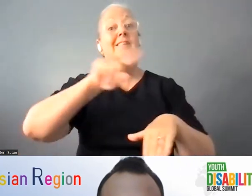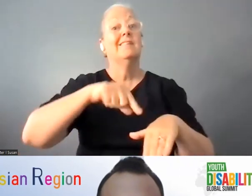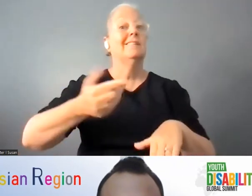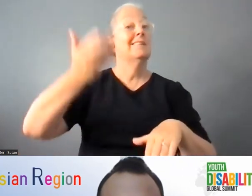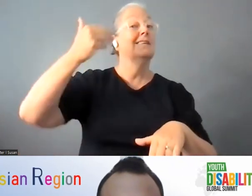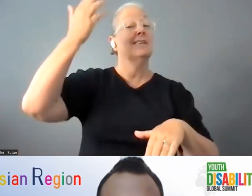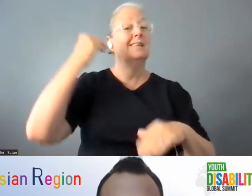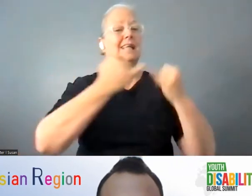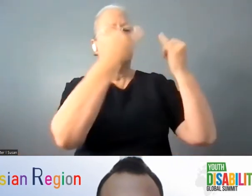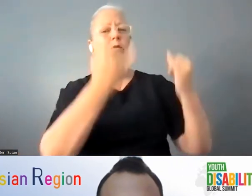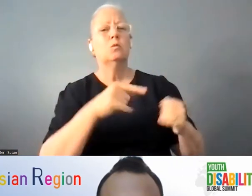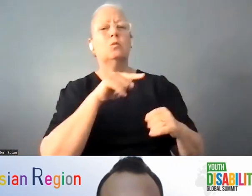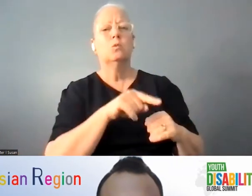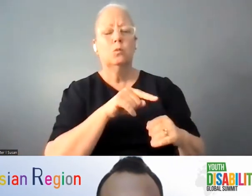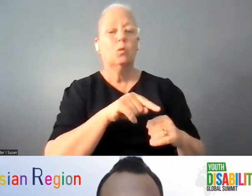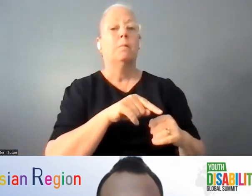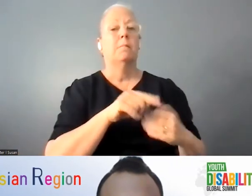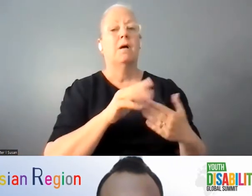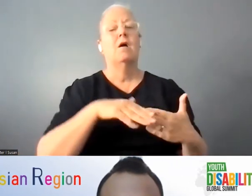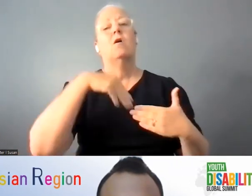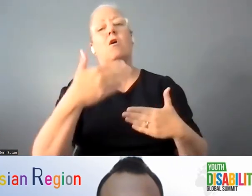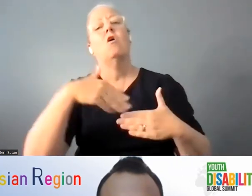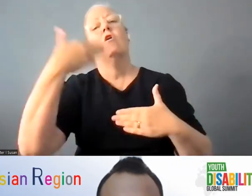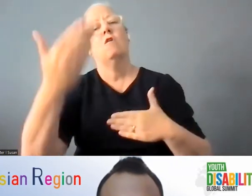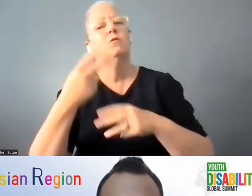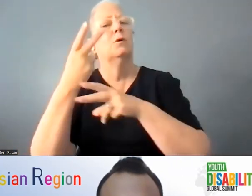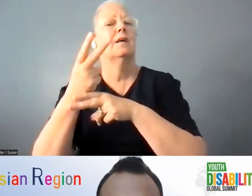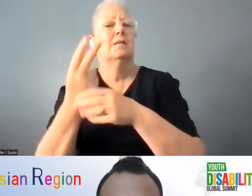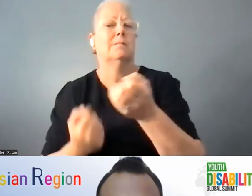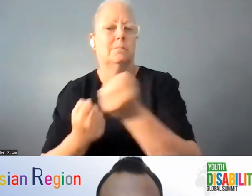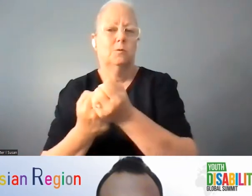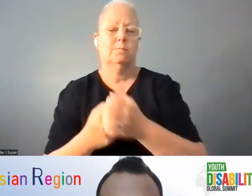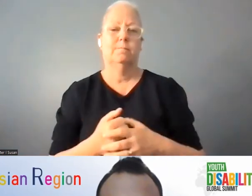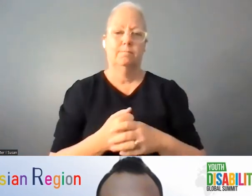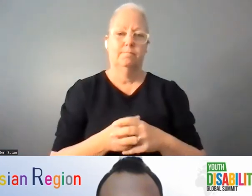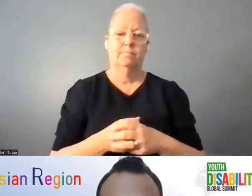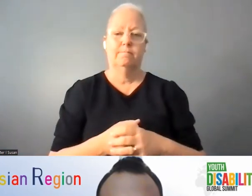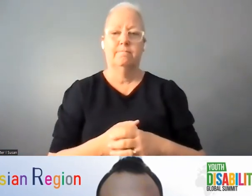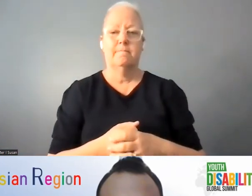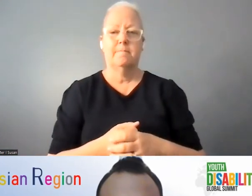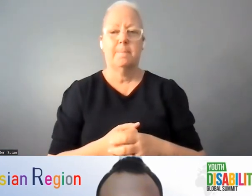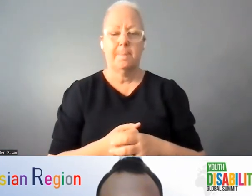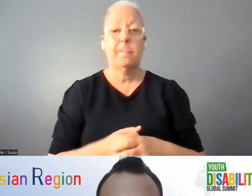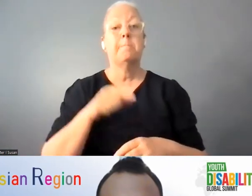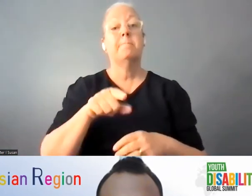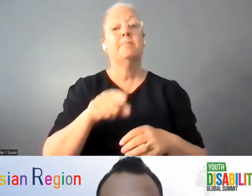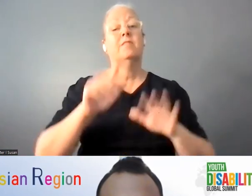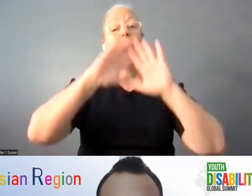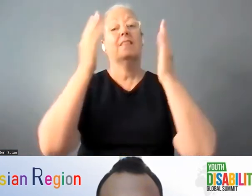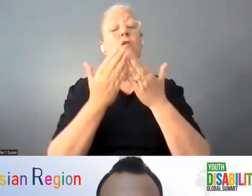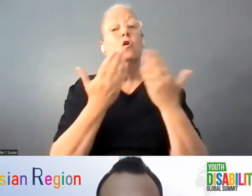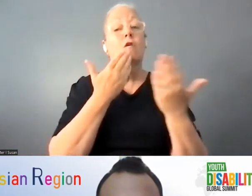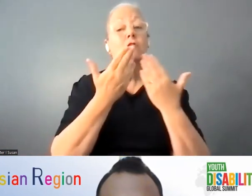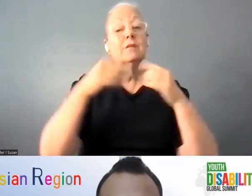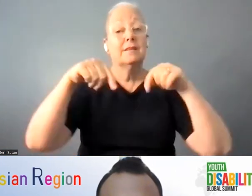continued aftercare support. Udyankare has also been organizing, you know, this international conference on